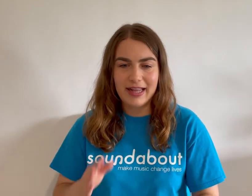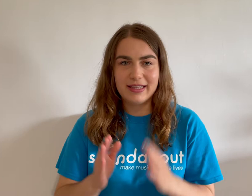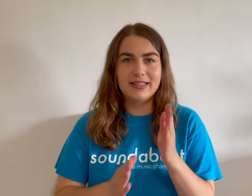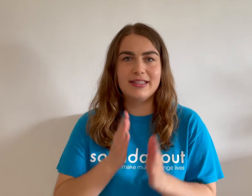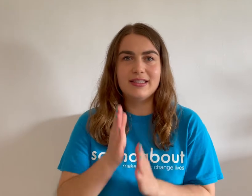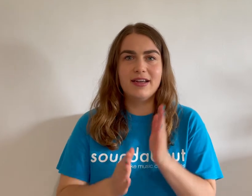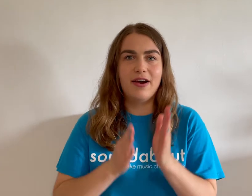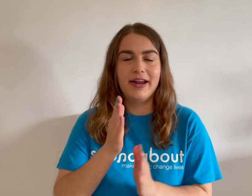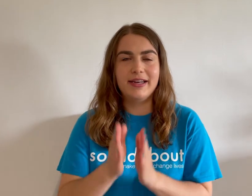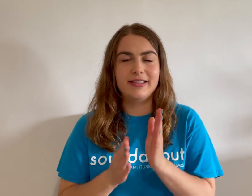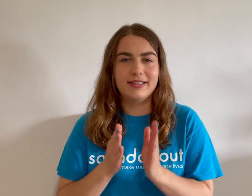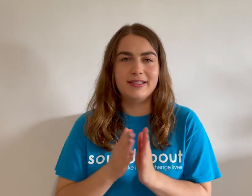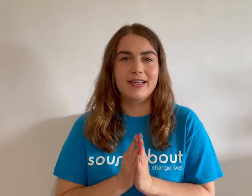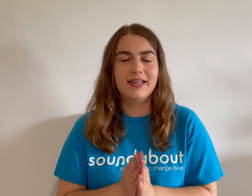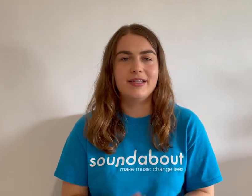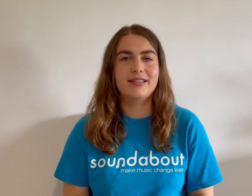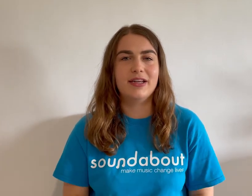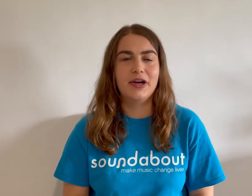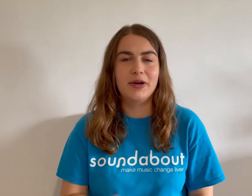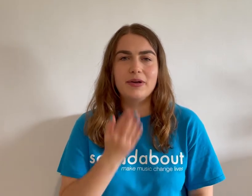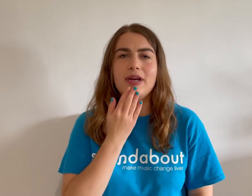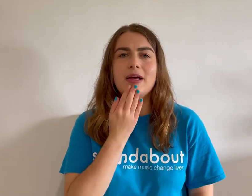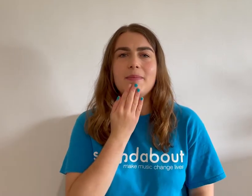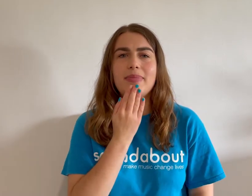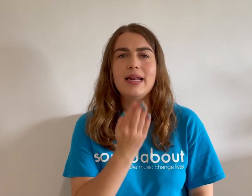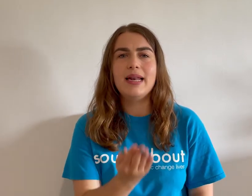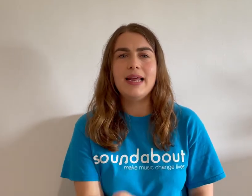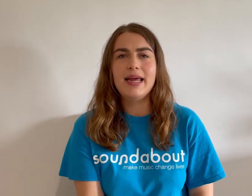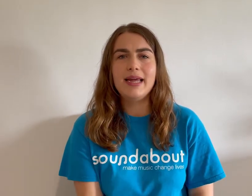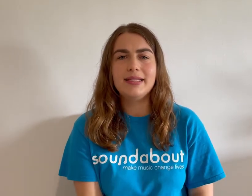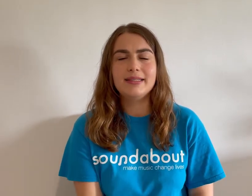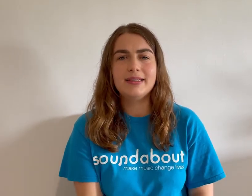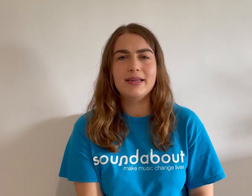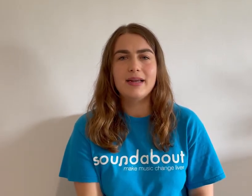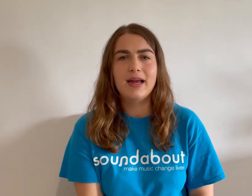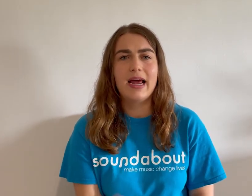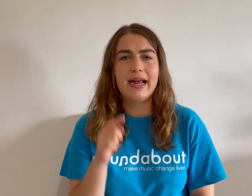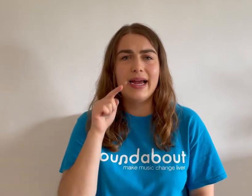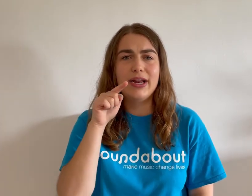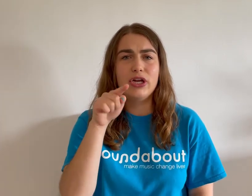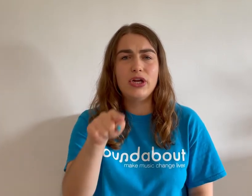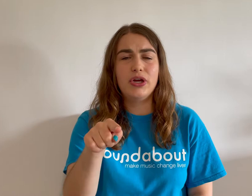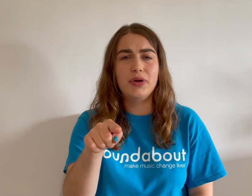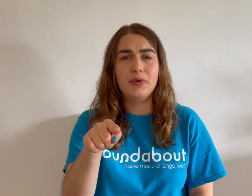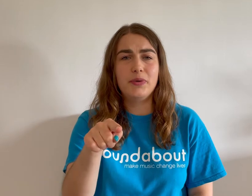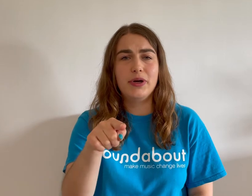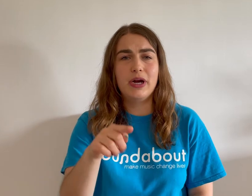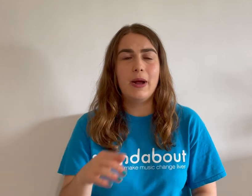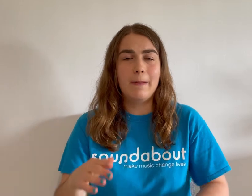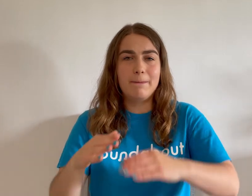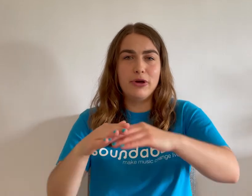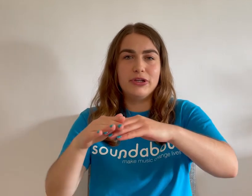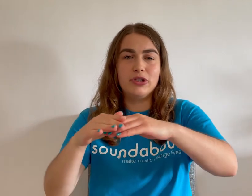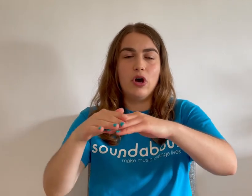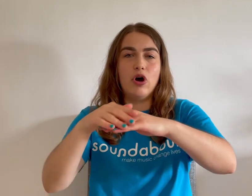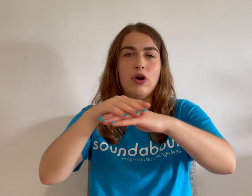The signs. So please can you put on